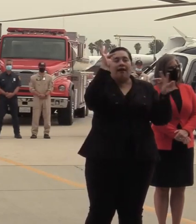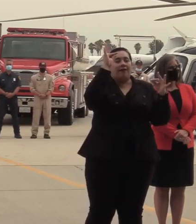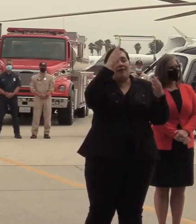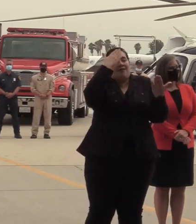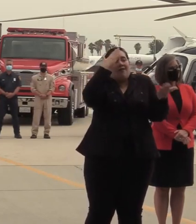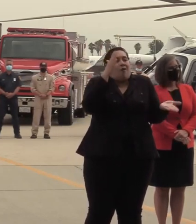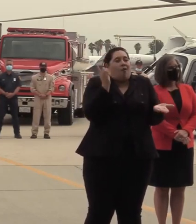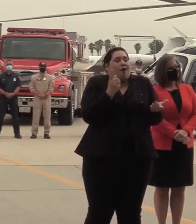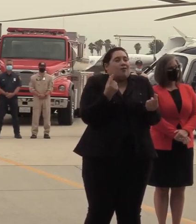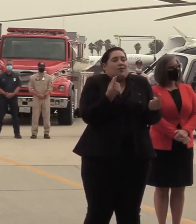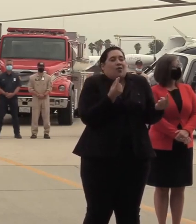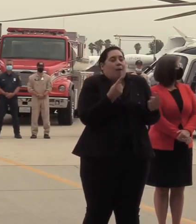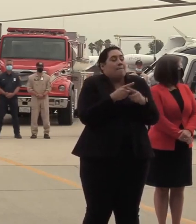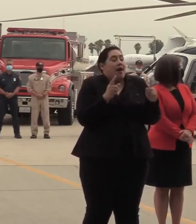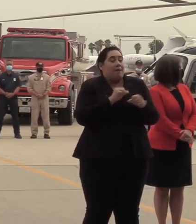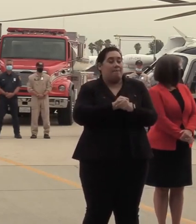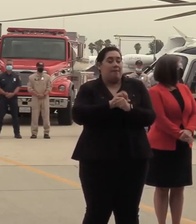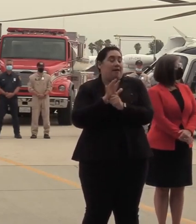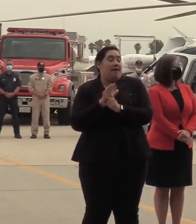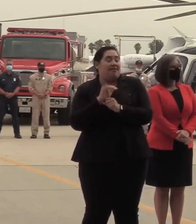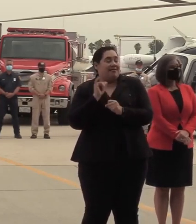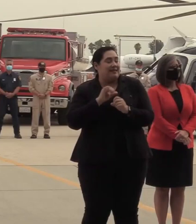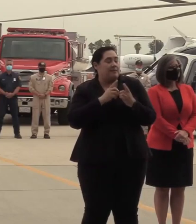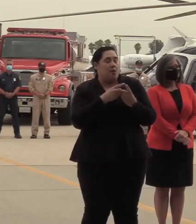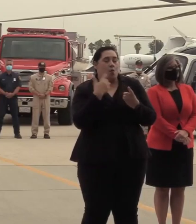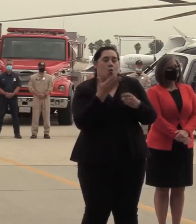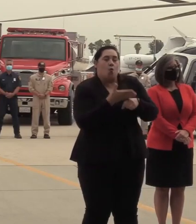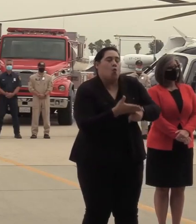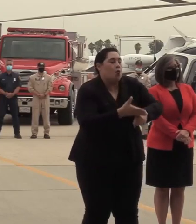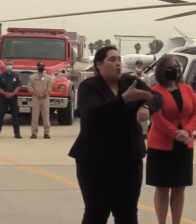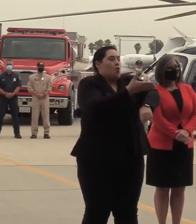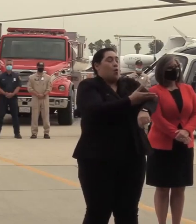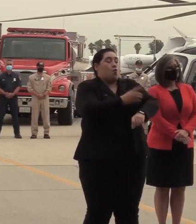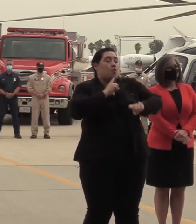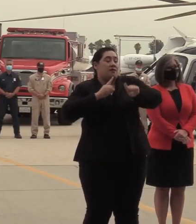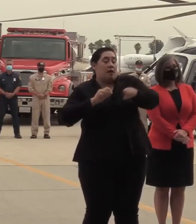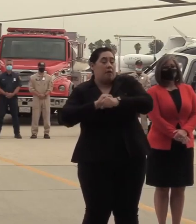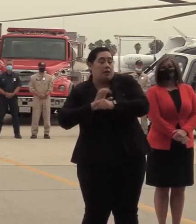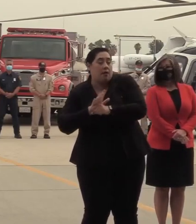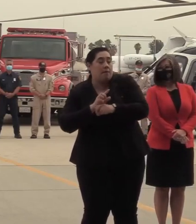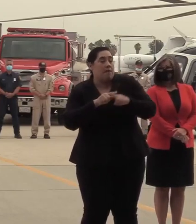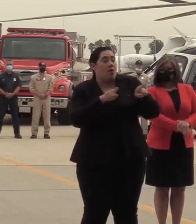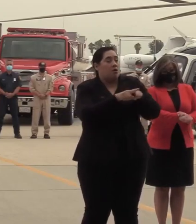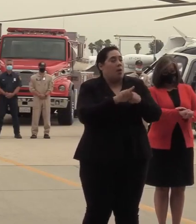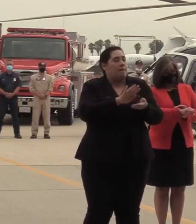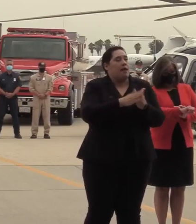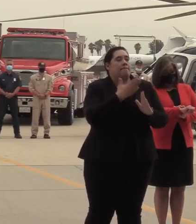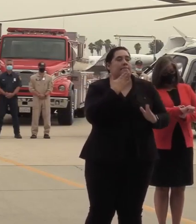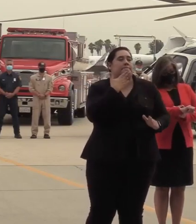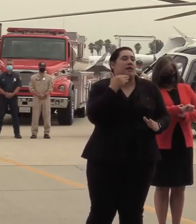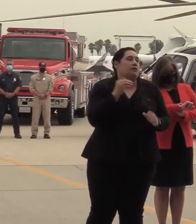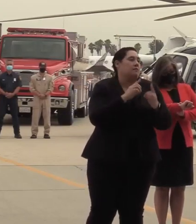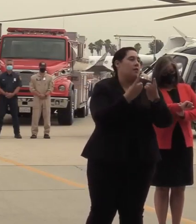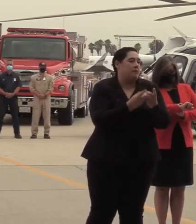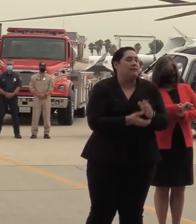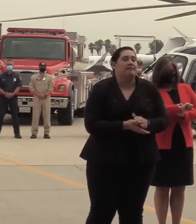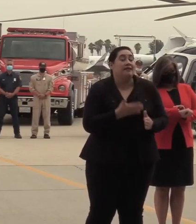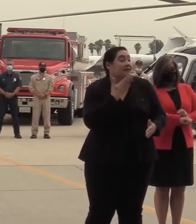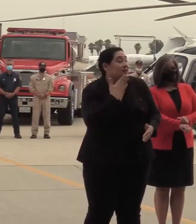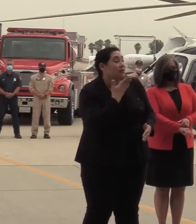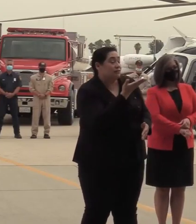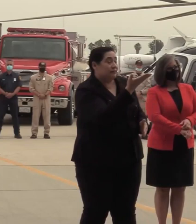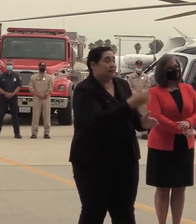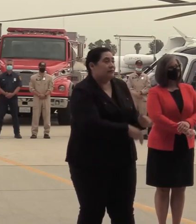would be. But given the pandemic, this department has made strides, not just in responding to the pandemic, but becoming a better department. Yes,